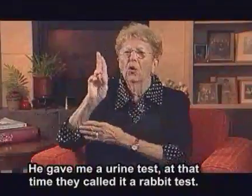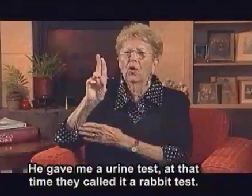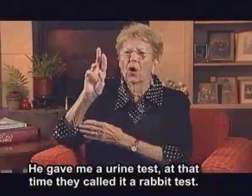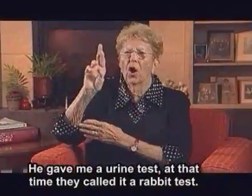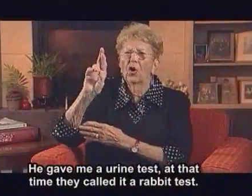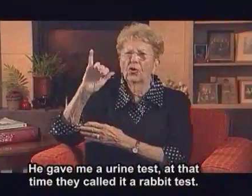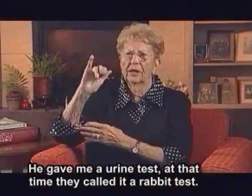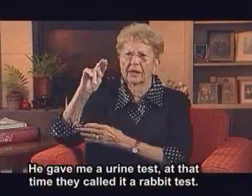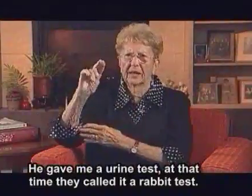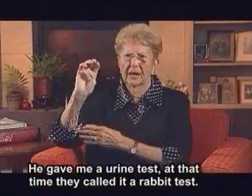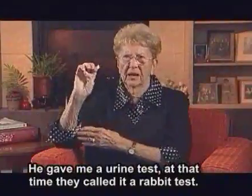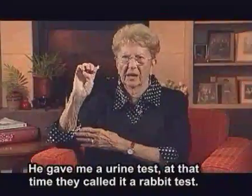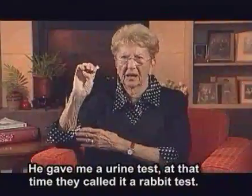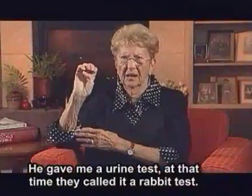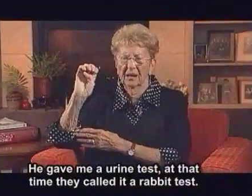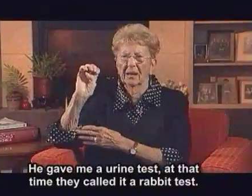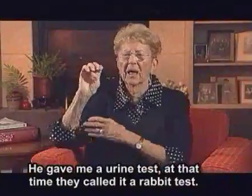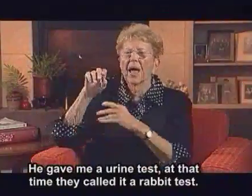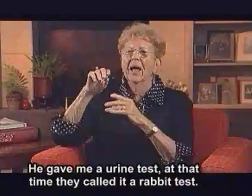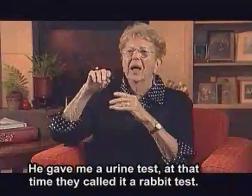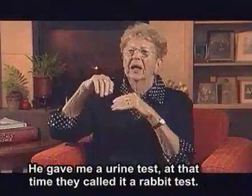He gave me a urine test.